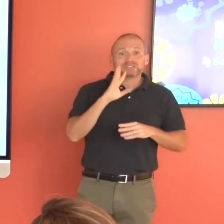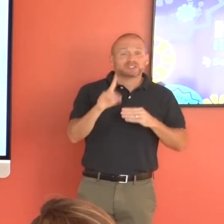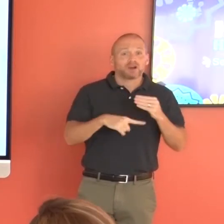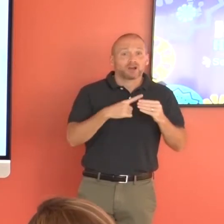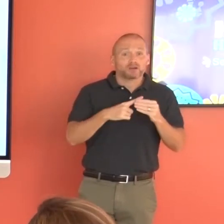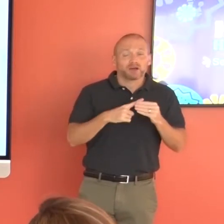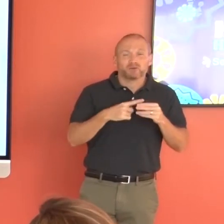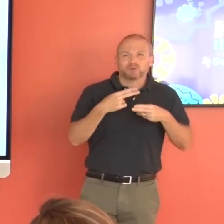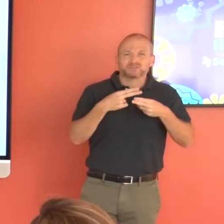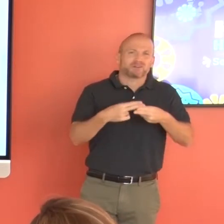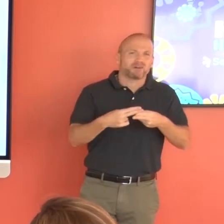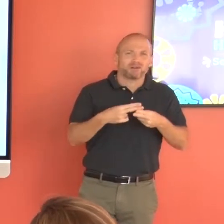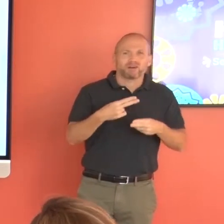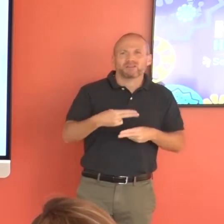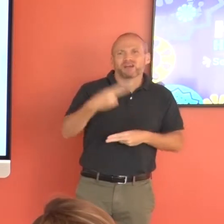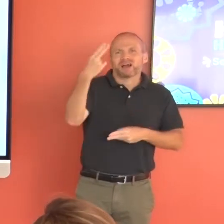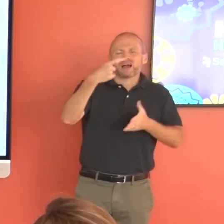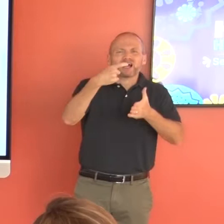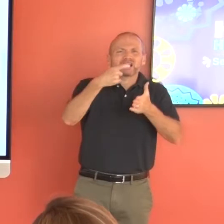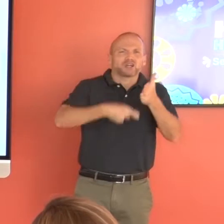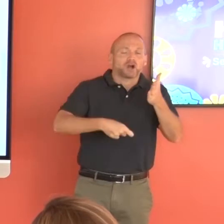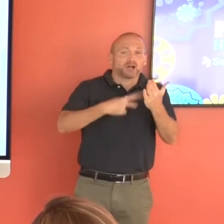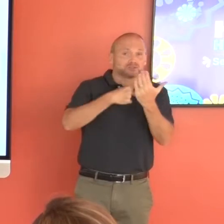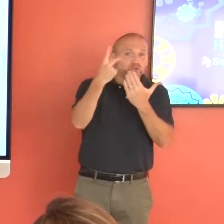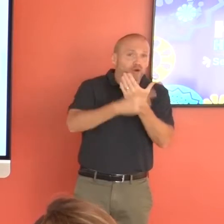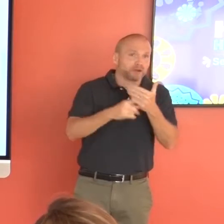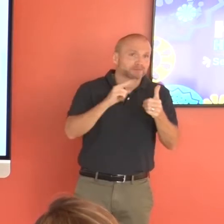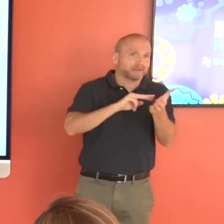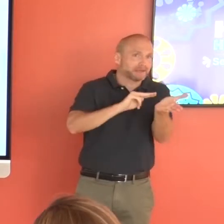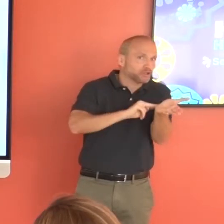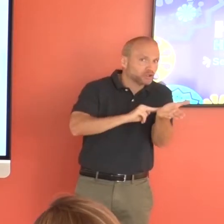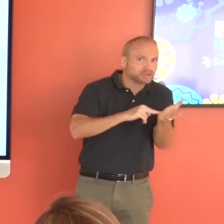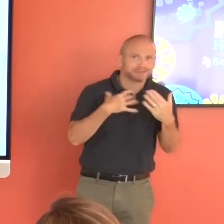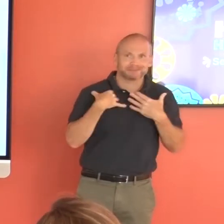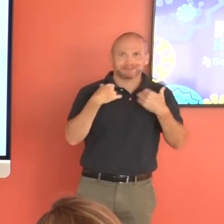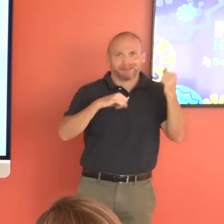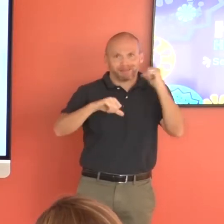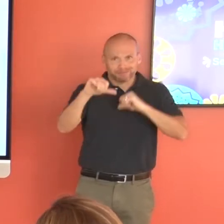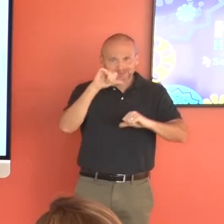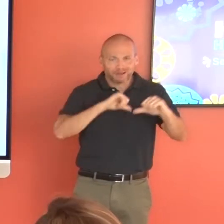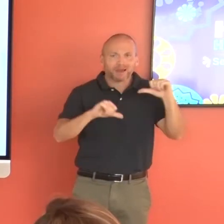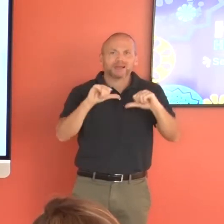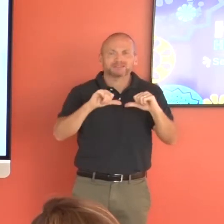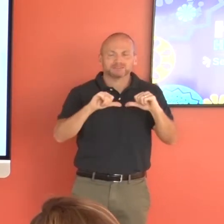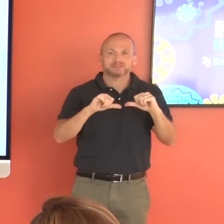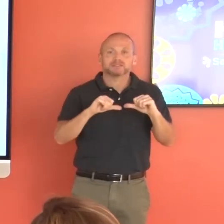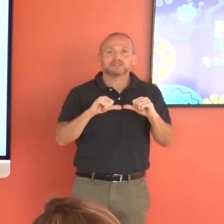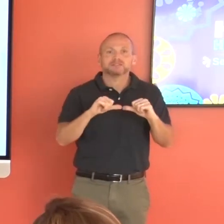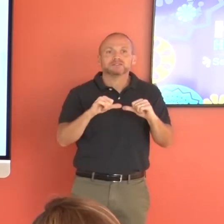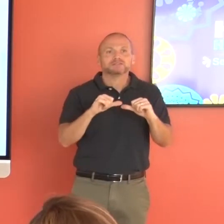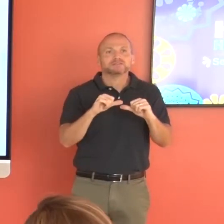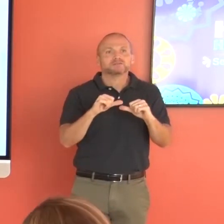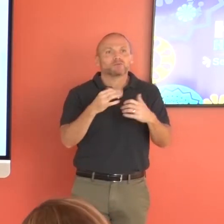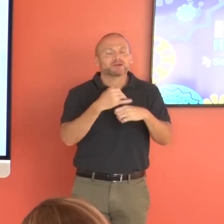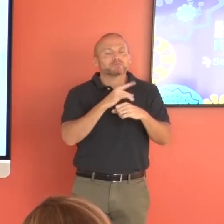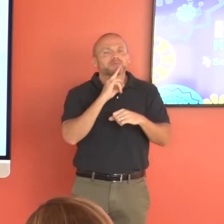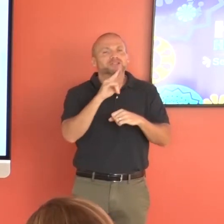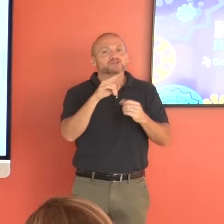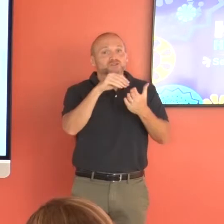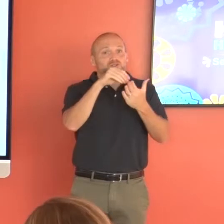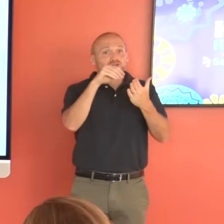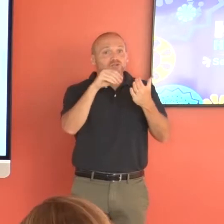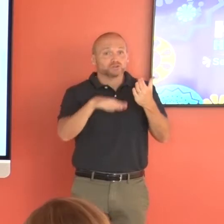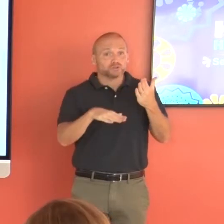high-cost programs like nursing and the health sciences. We want to make sure that students in the